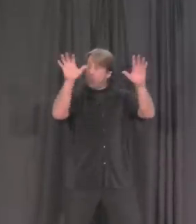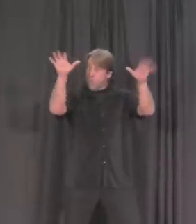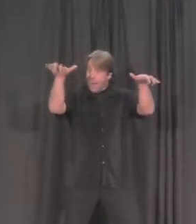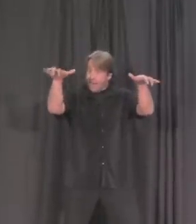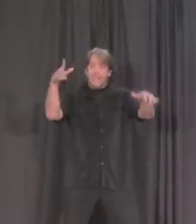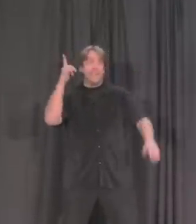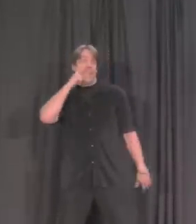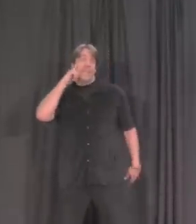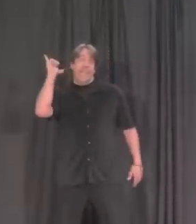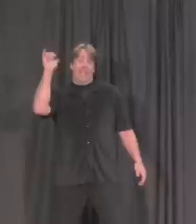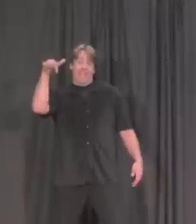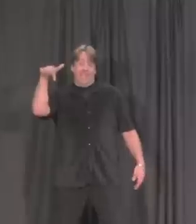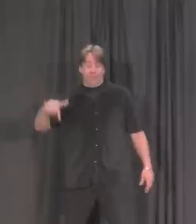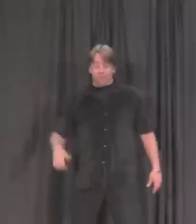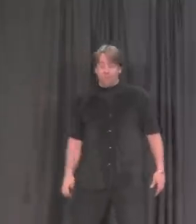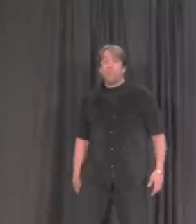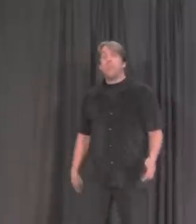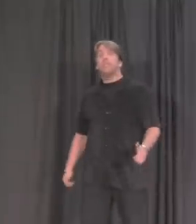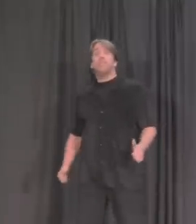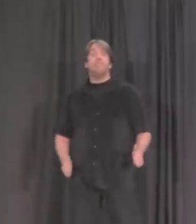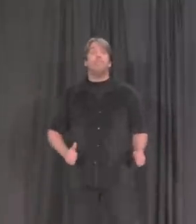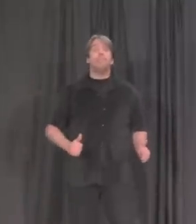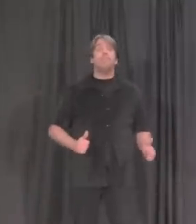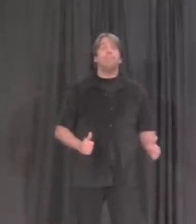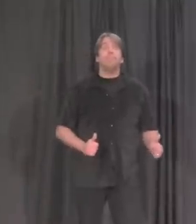When my mom is outside and it starts raining, it looks like this.